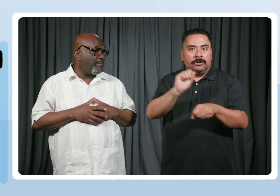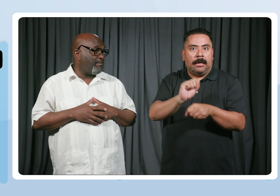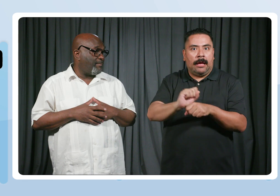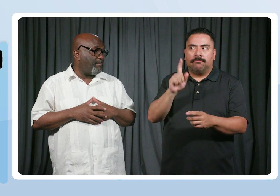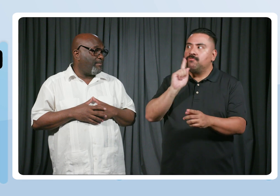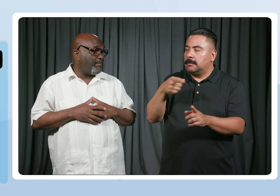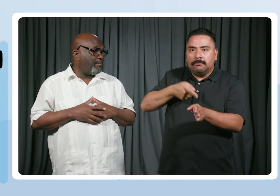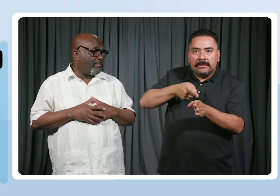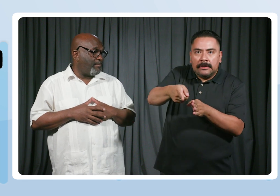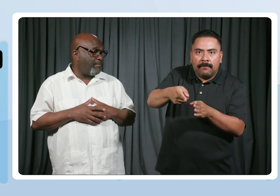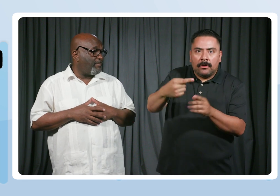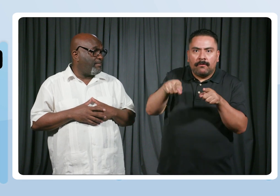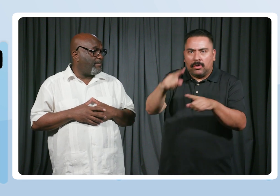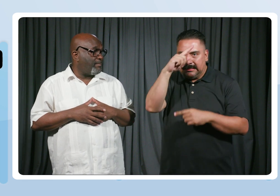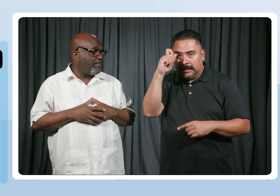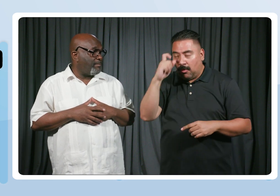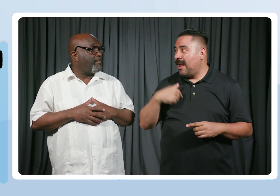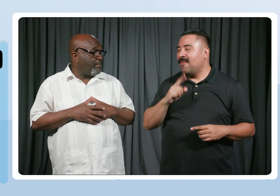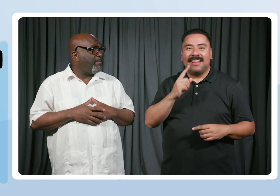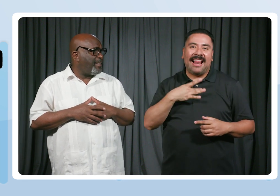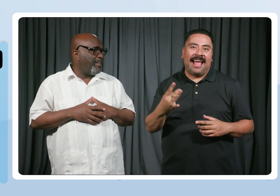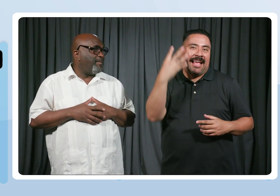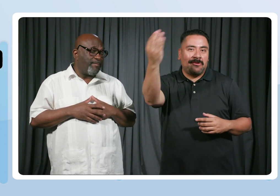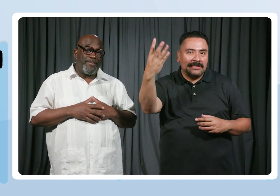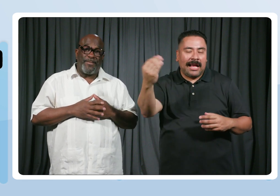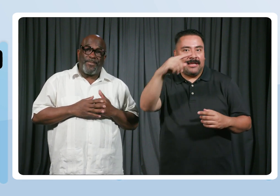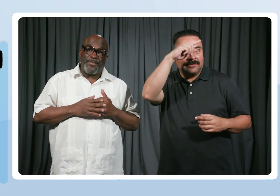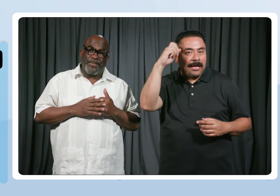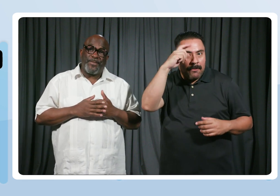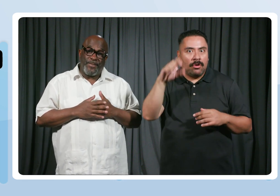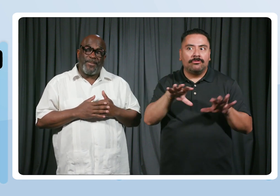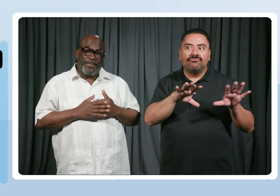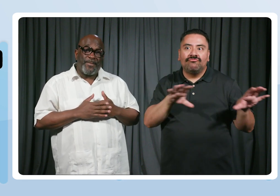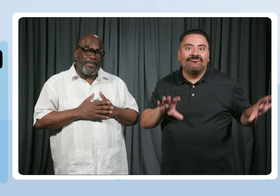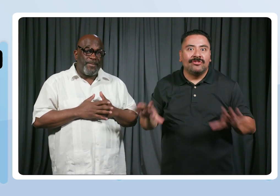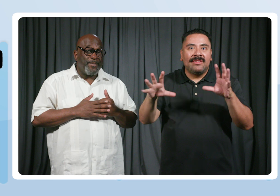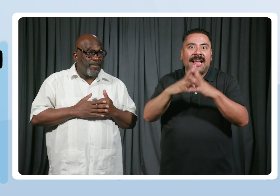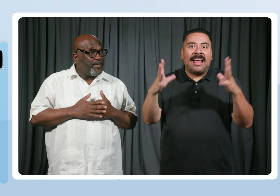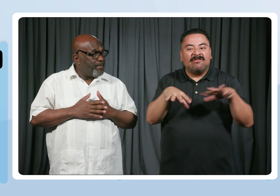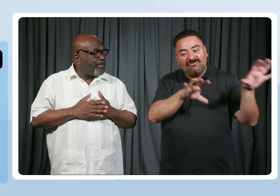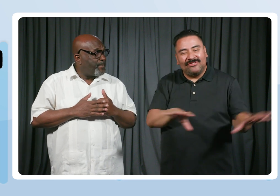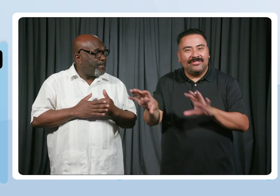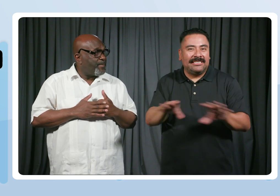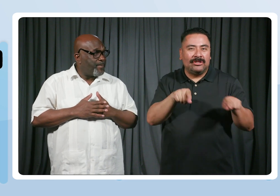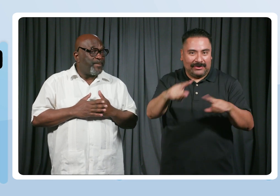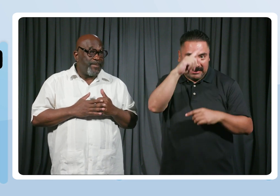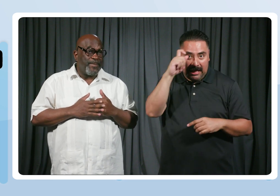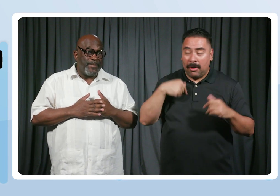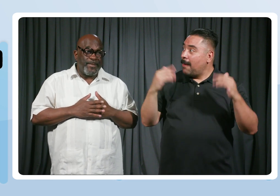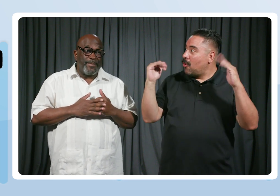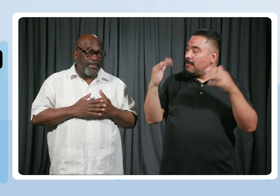like specific to summer. I just really like getting outside in the summer. I like doing a lot of activities in the summer. And so I'm hoping